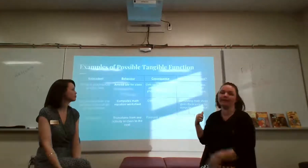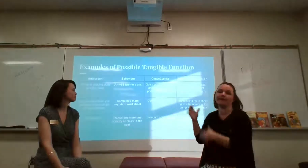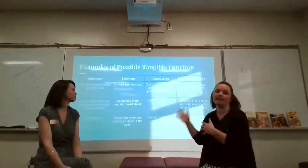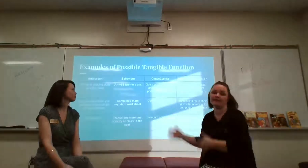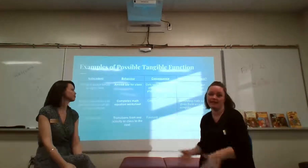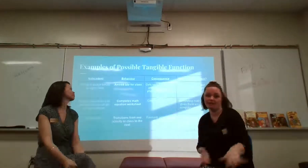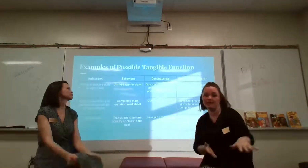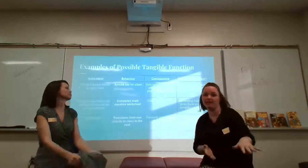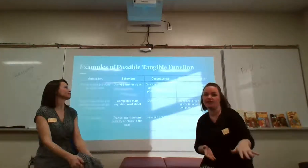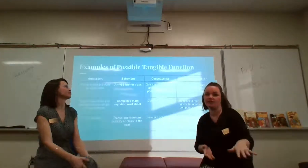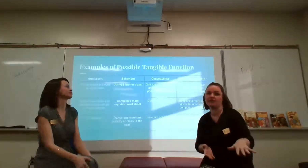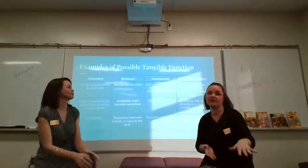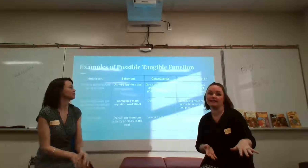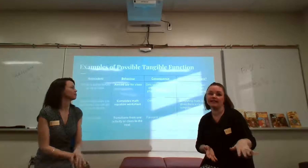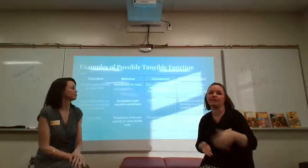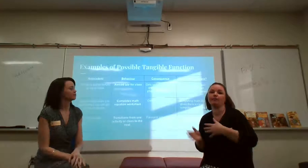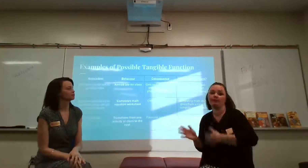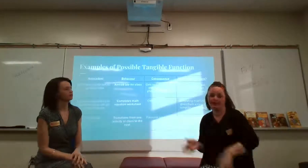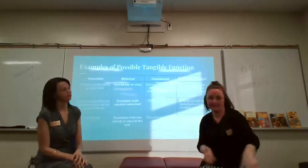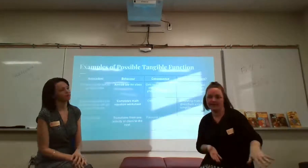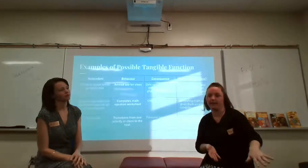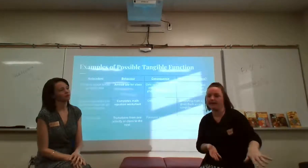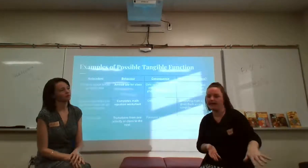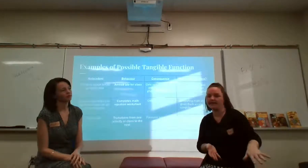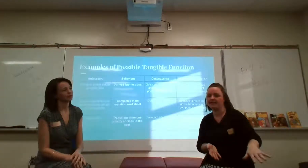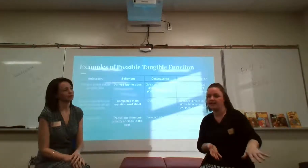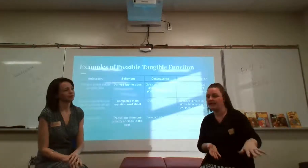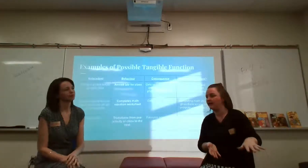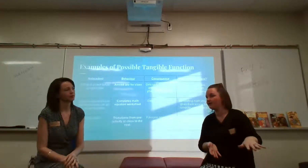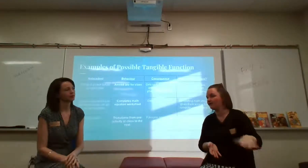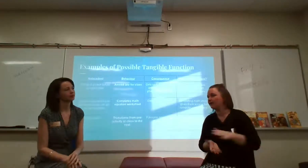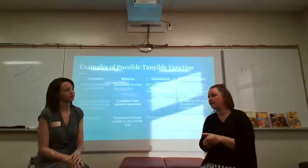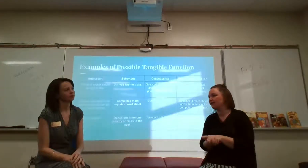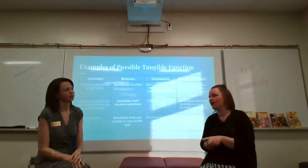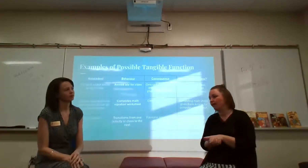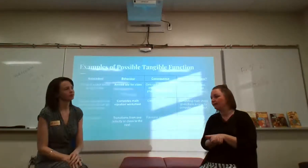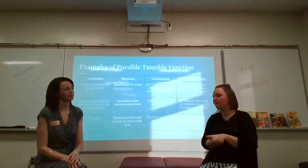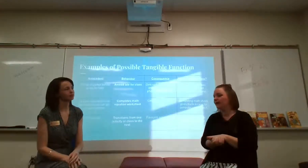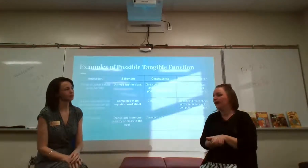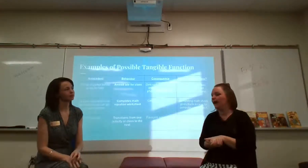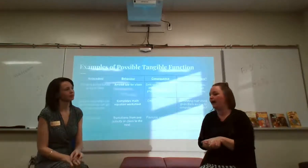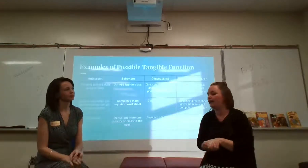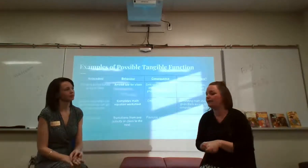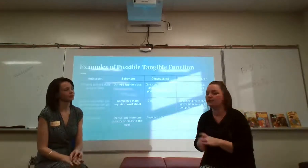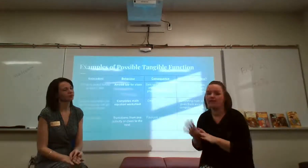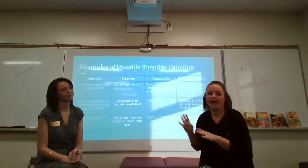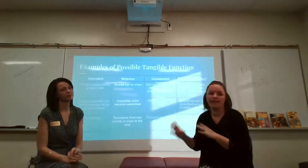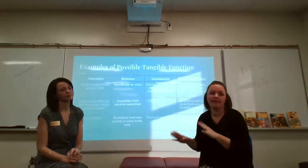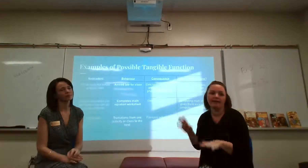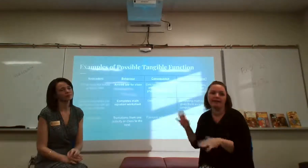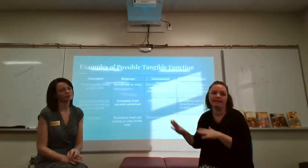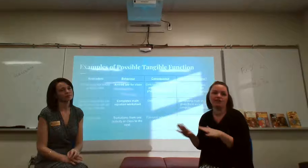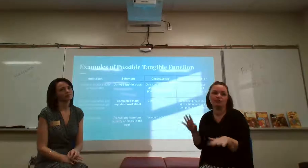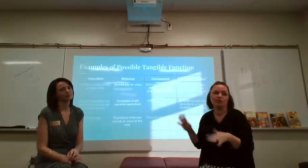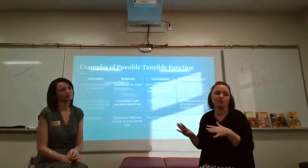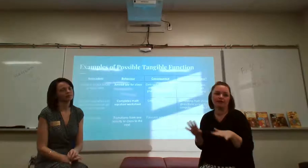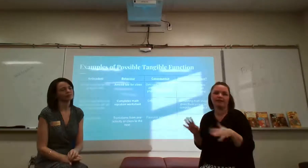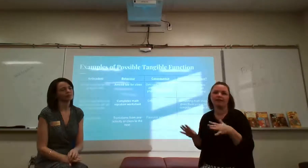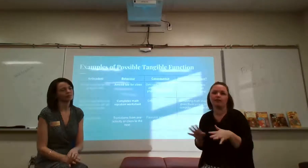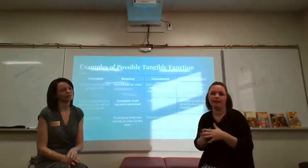here is that transition was successful because they got to access what they loved in the seat column. So again, the tangible one is a little bit